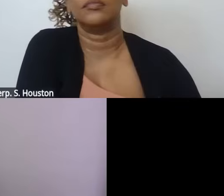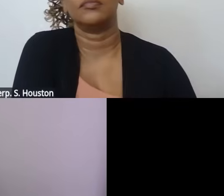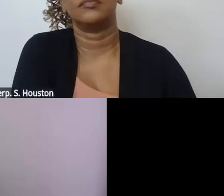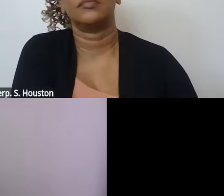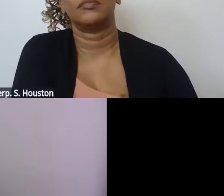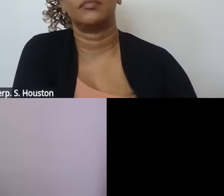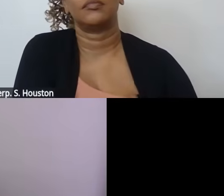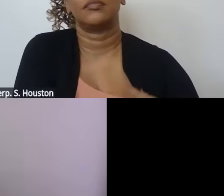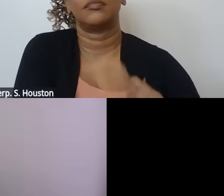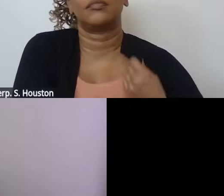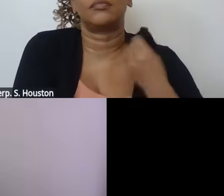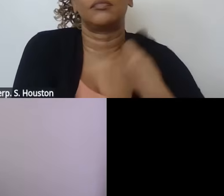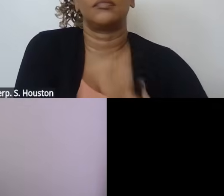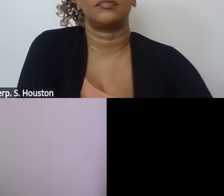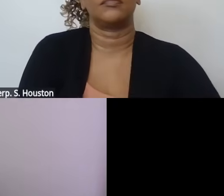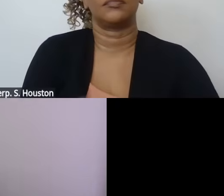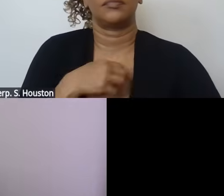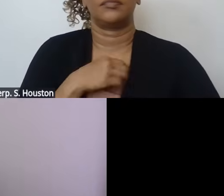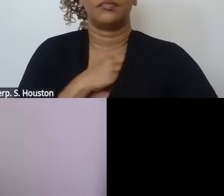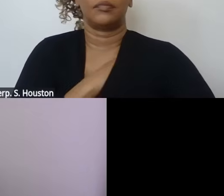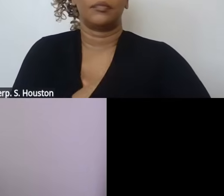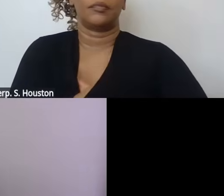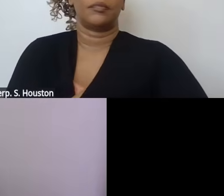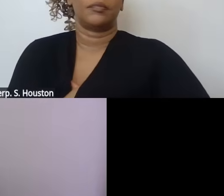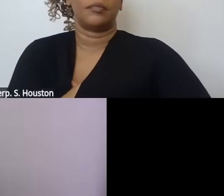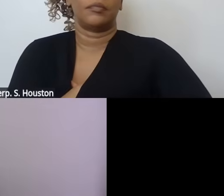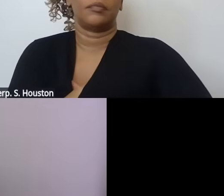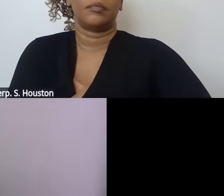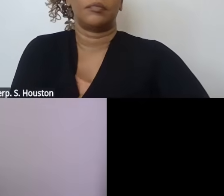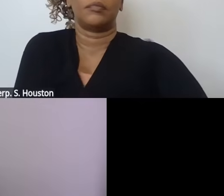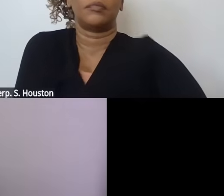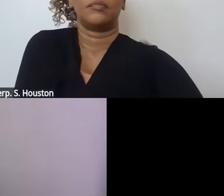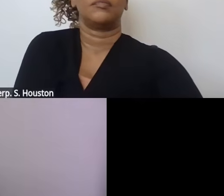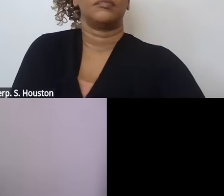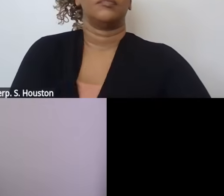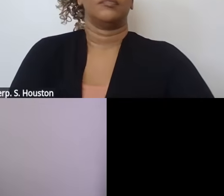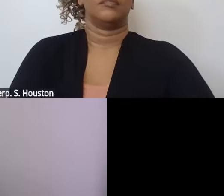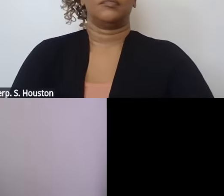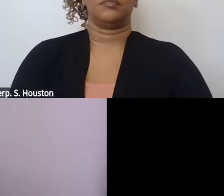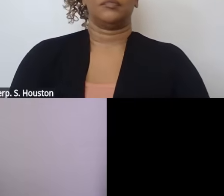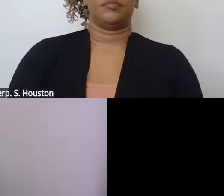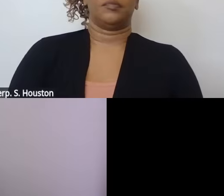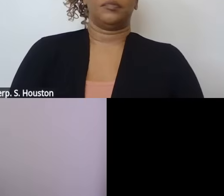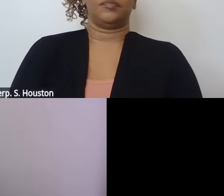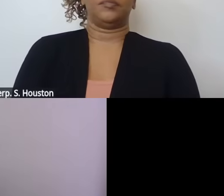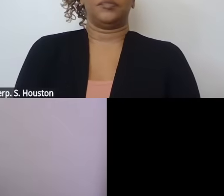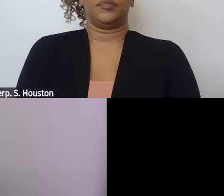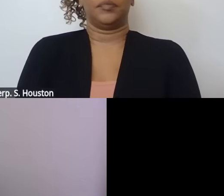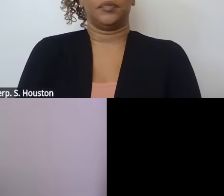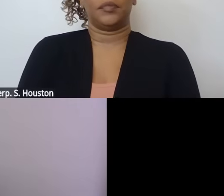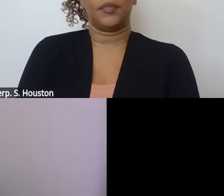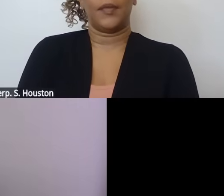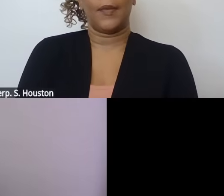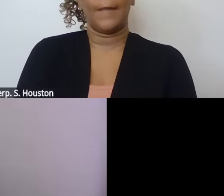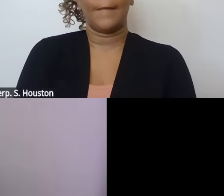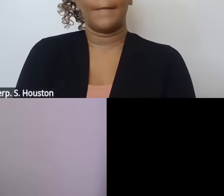they already have. But there's a problem here in the folks that are coming to us that are not